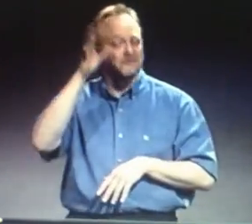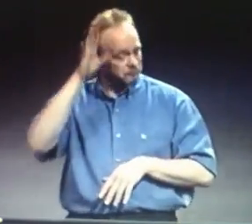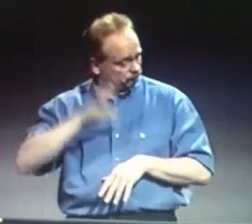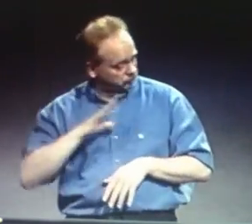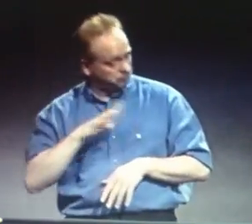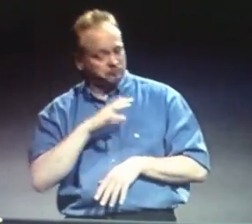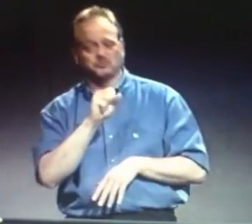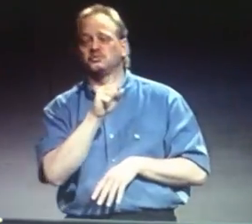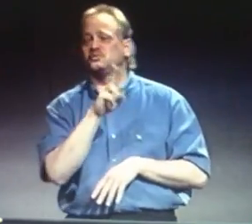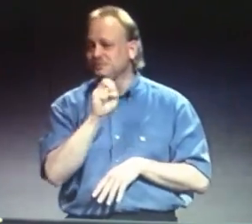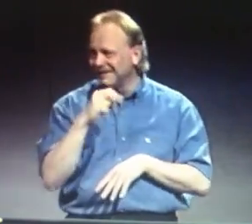and pigs.